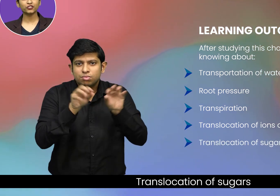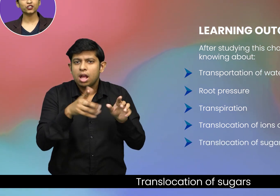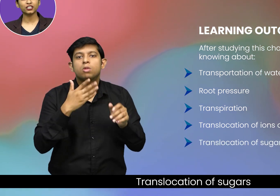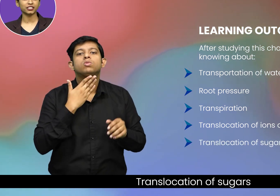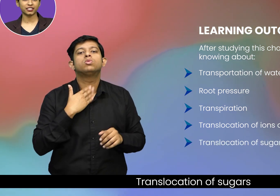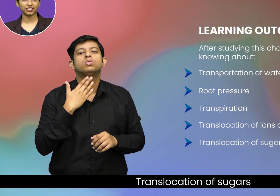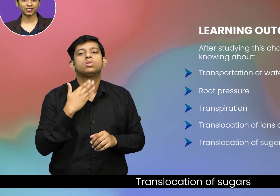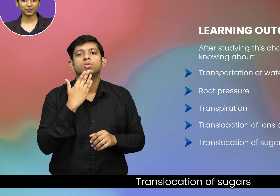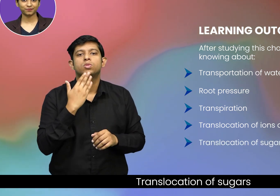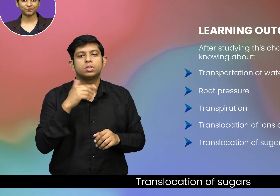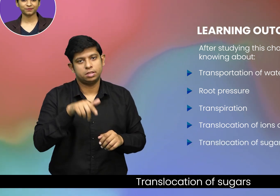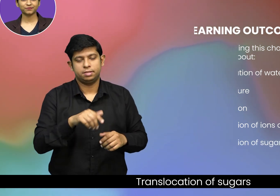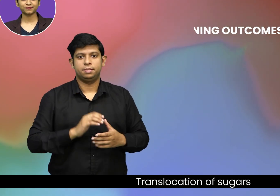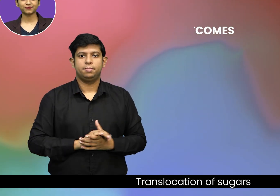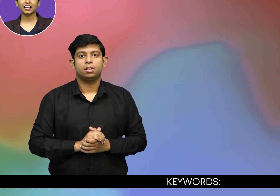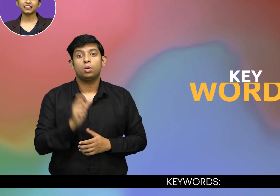translocation of sugars.